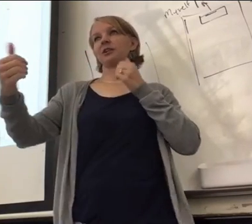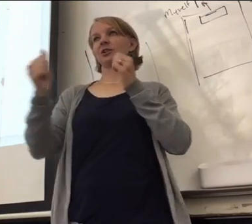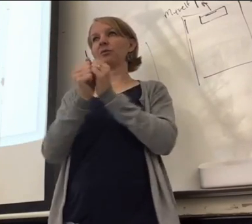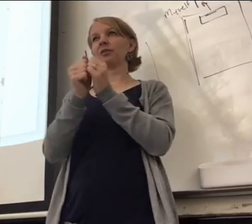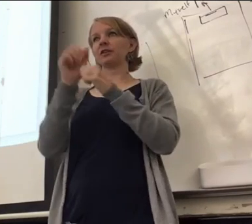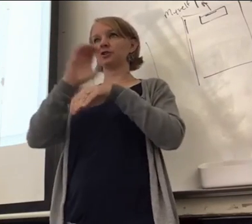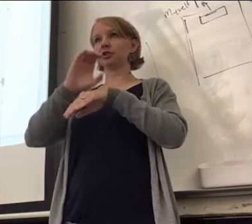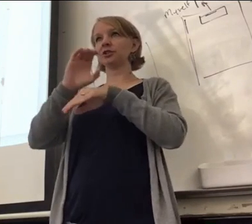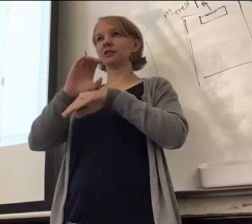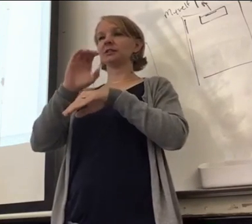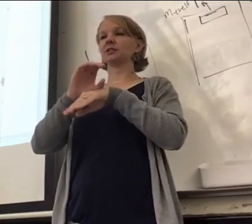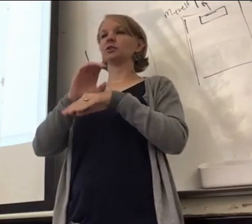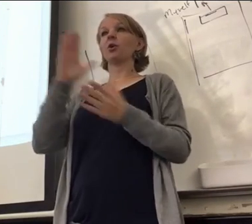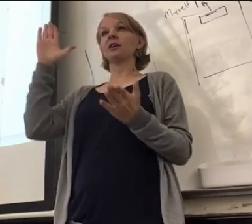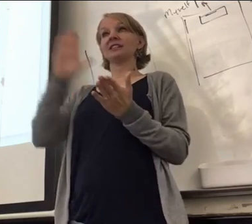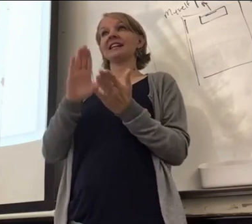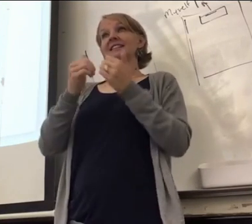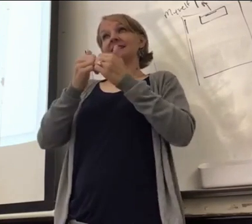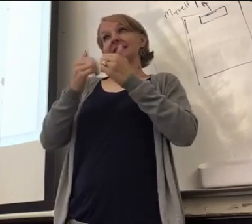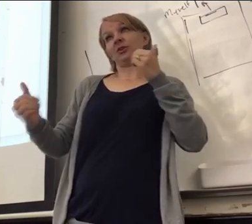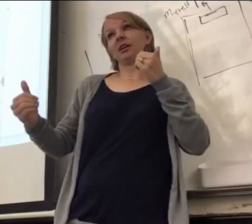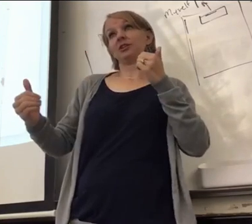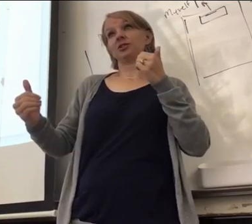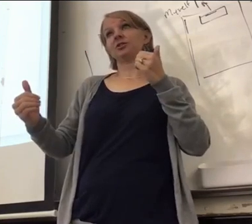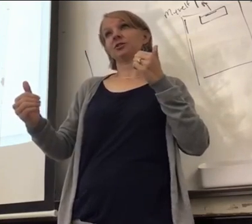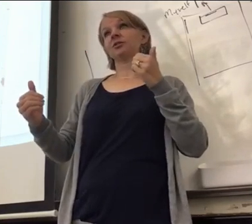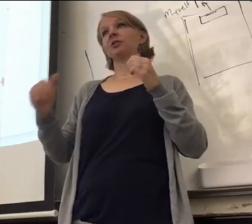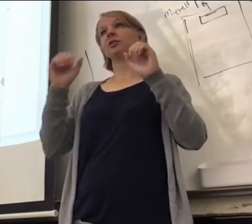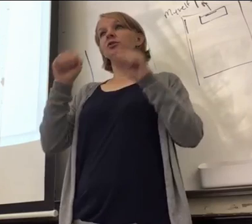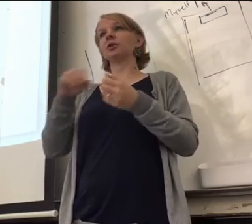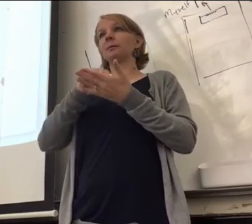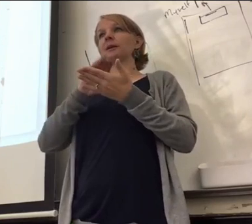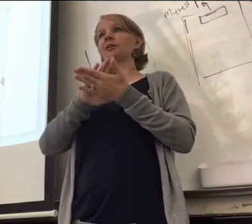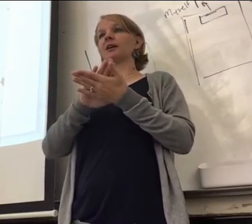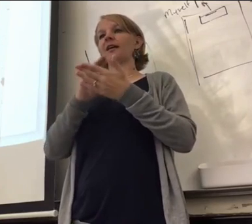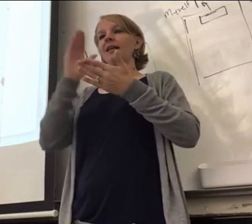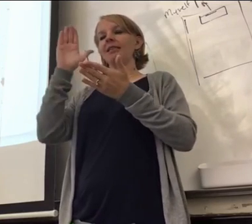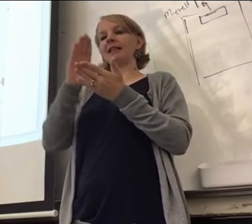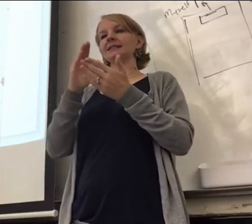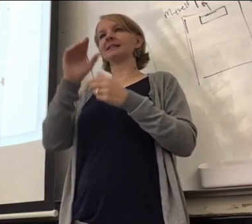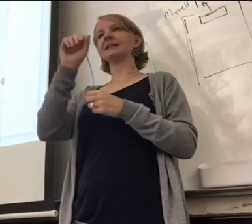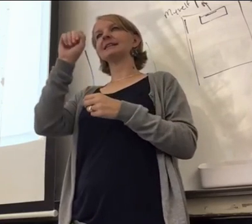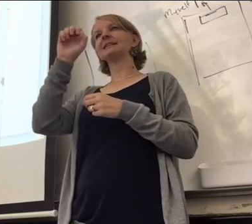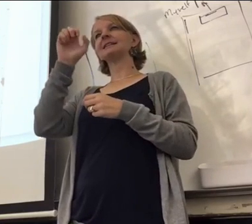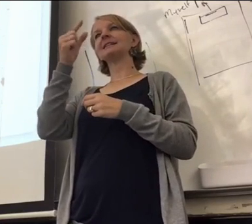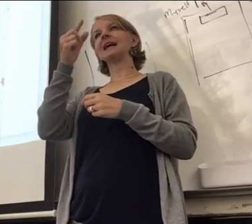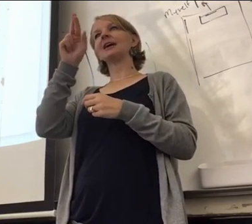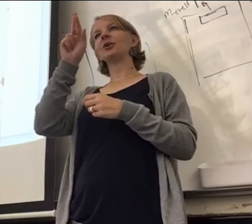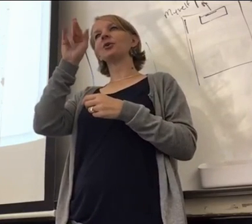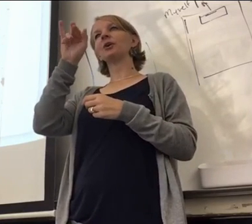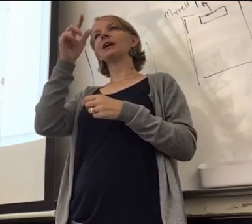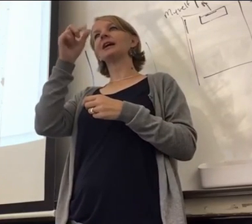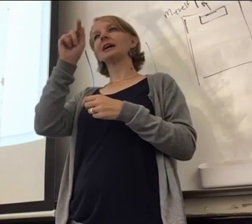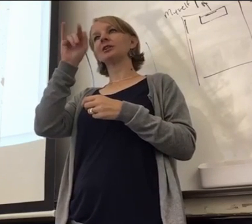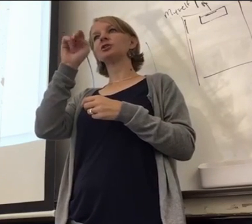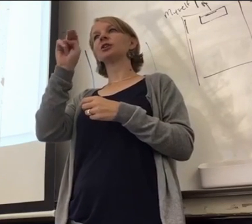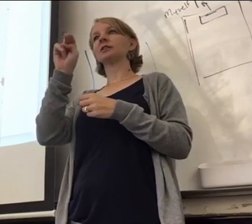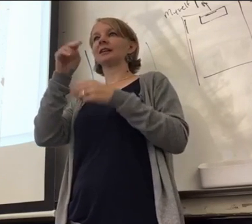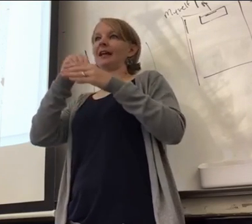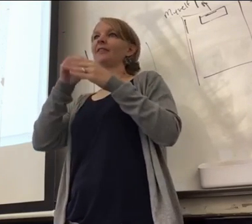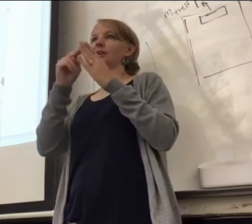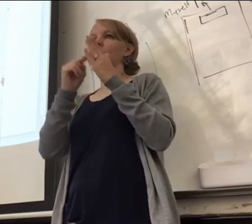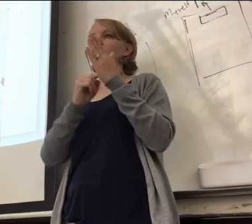churches? So there's less segregation. I would maybe put that down as well. Less segregation in the